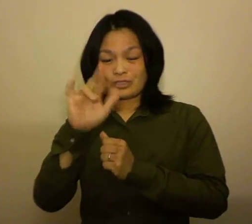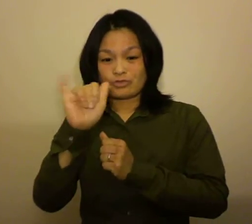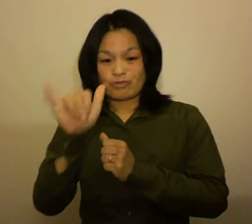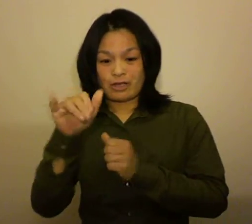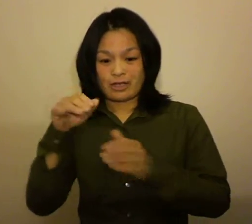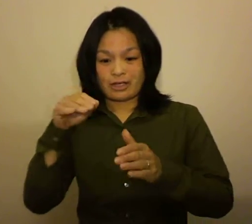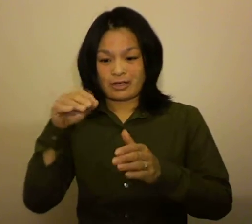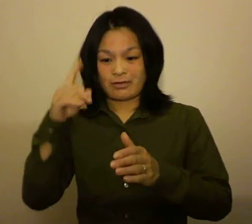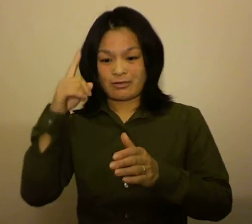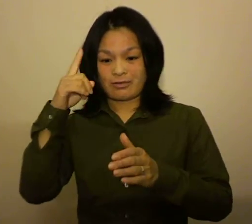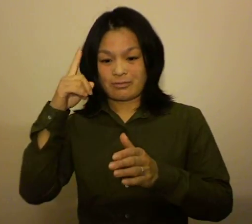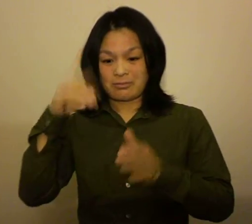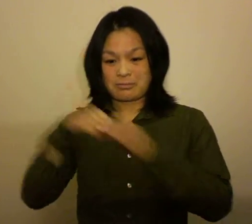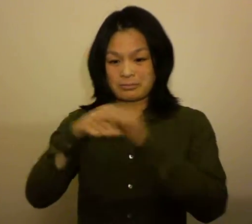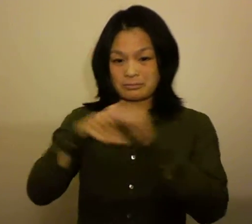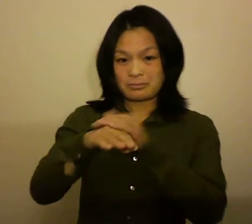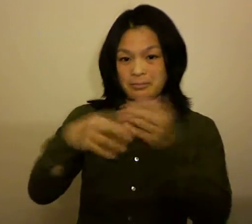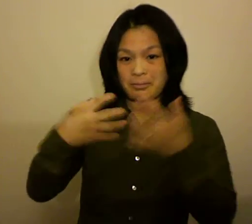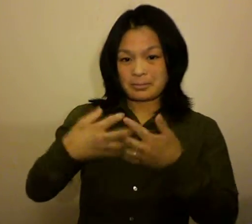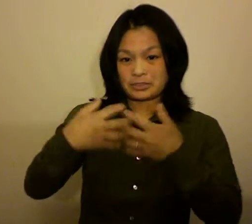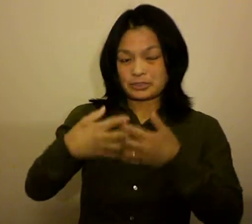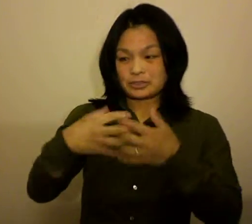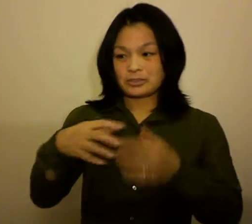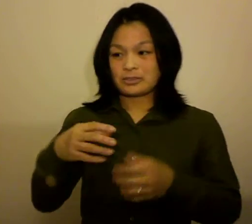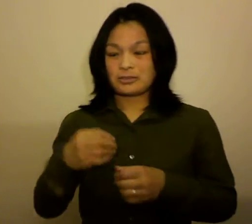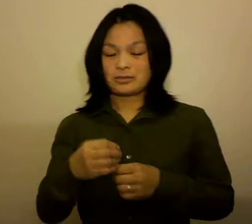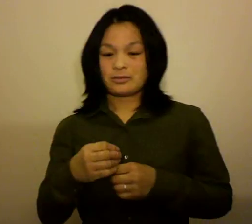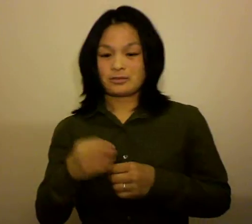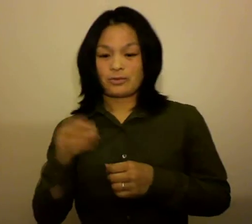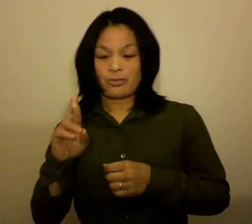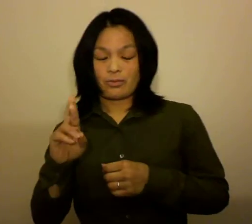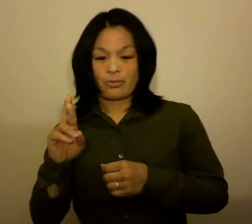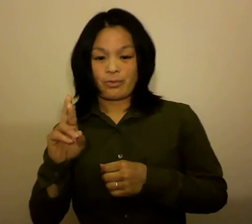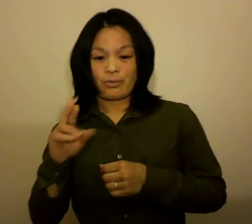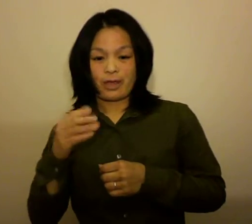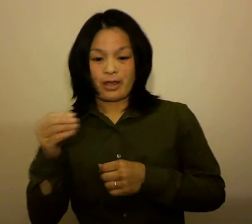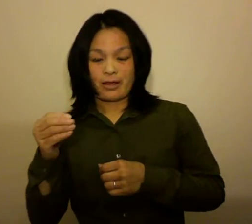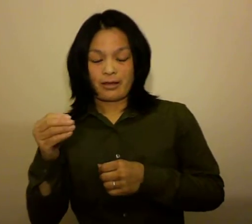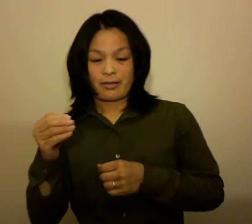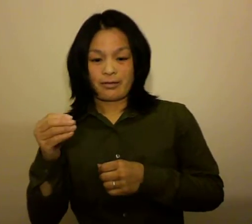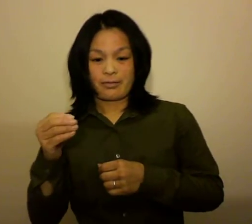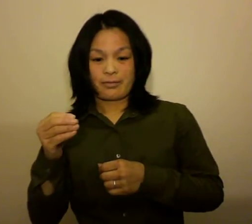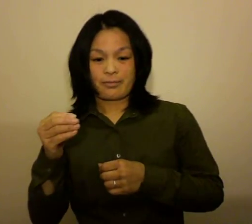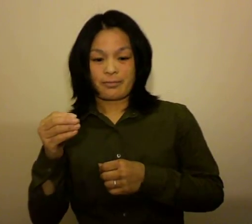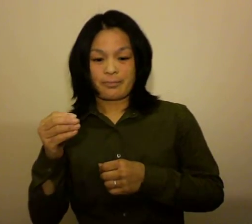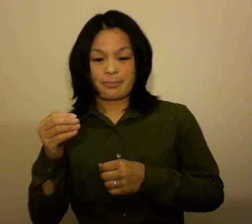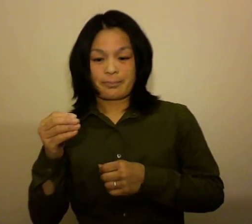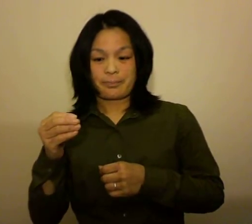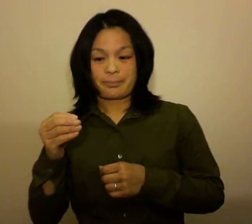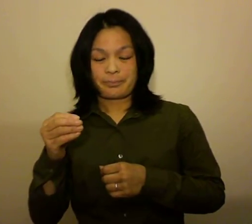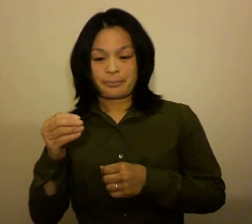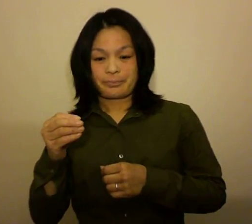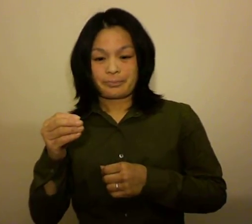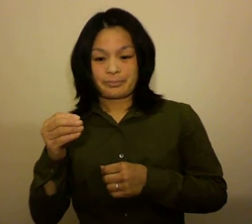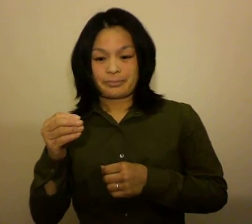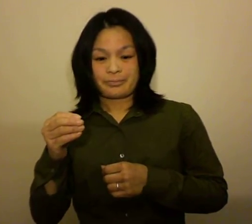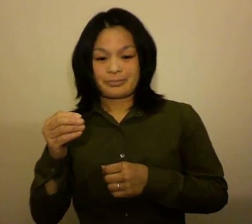whether it's a gymnasium or a recreational community center, a church basement, or whatever, think about putting up posters around the